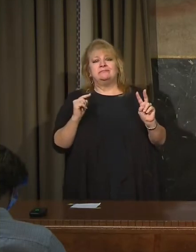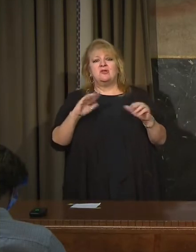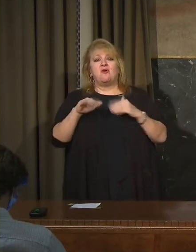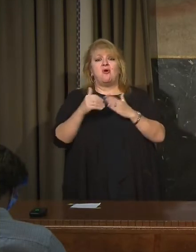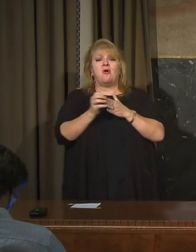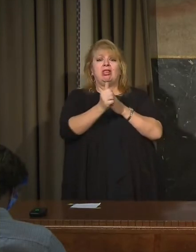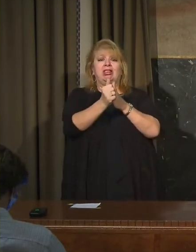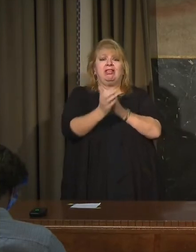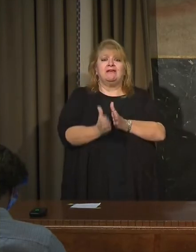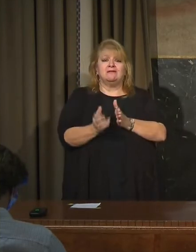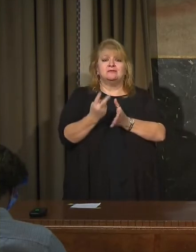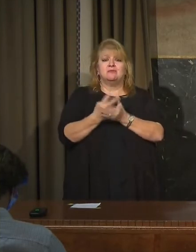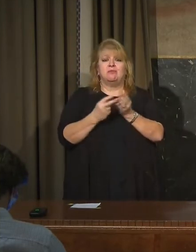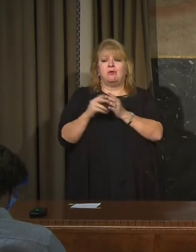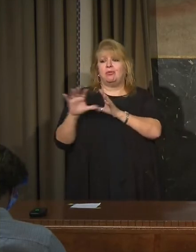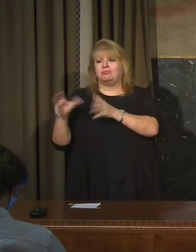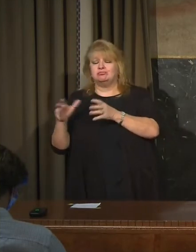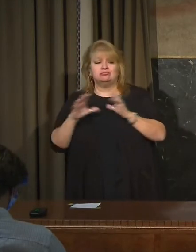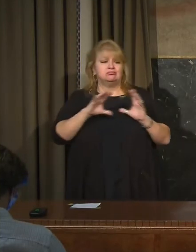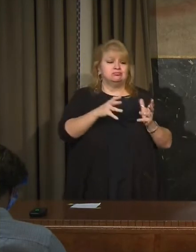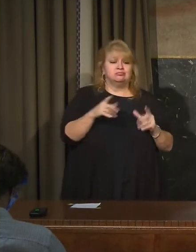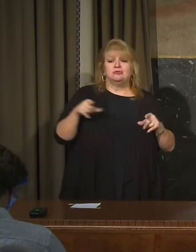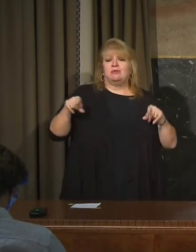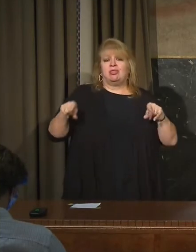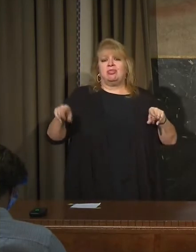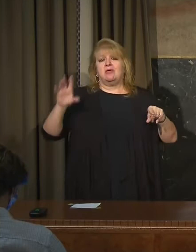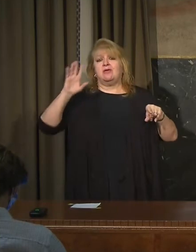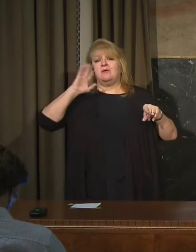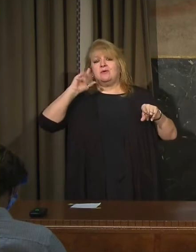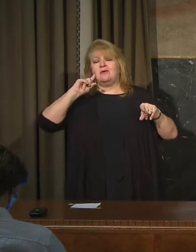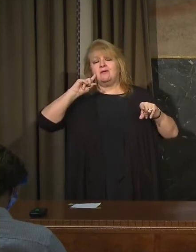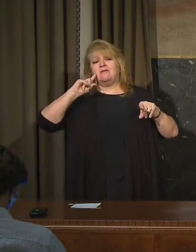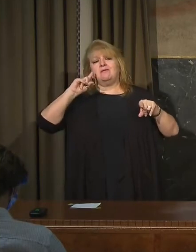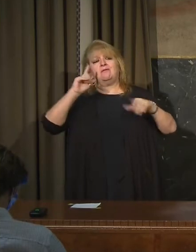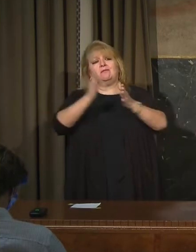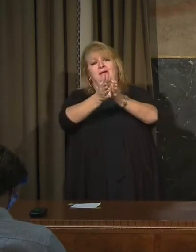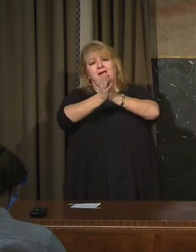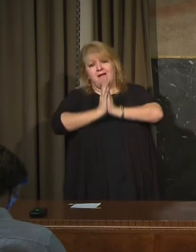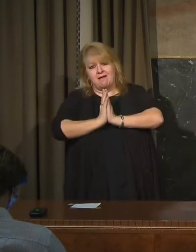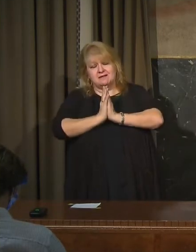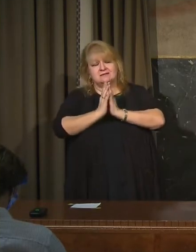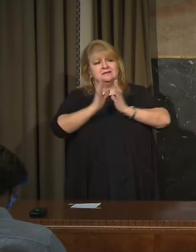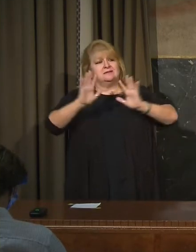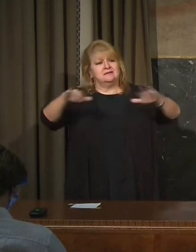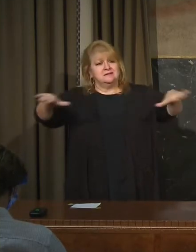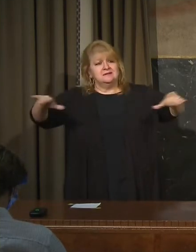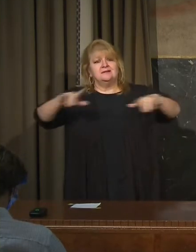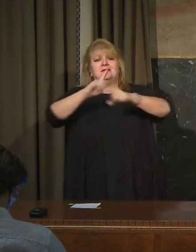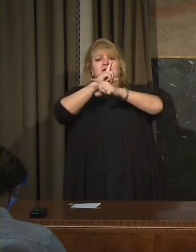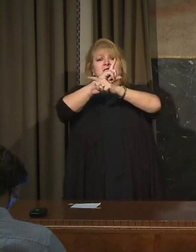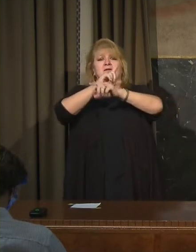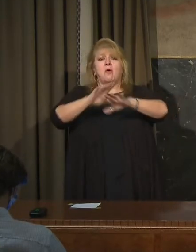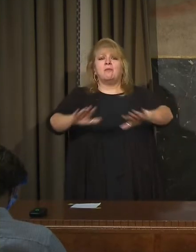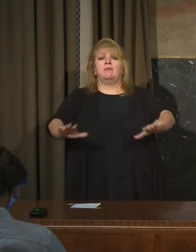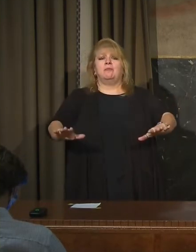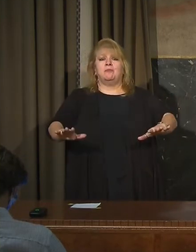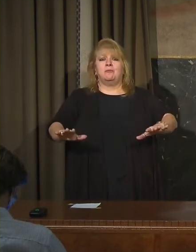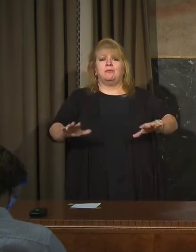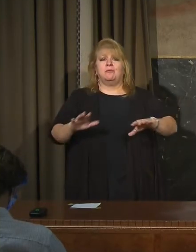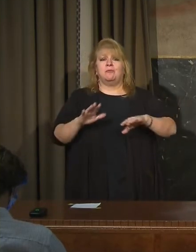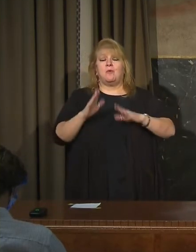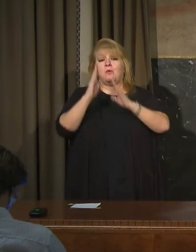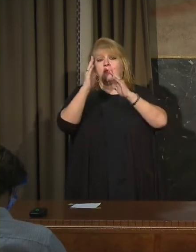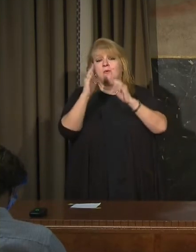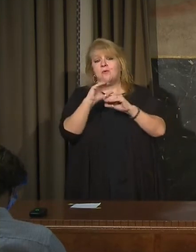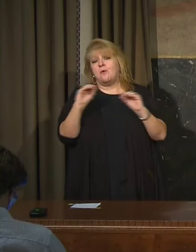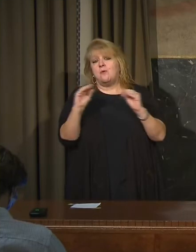both parties will call for calm and there won't be any more injuries to